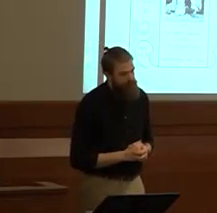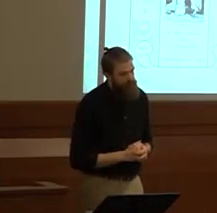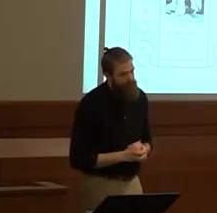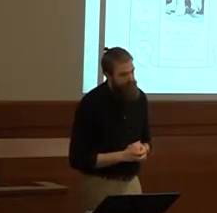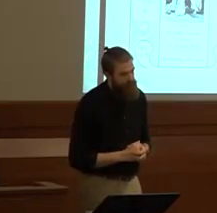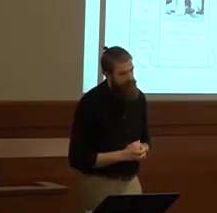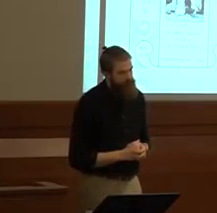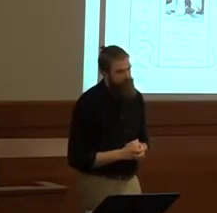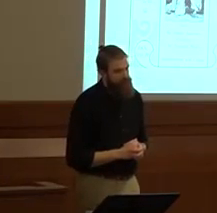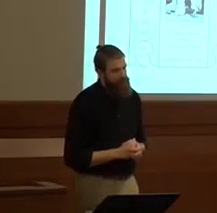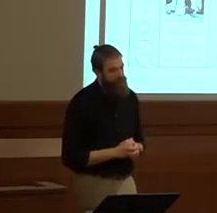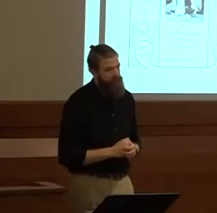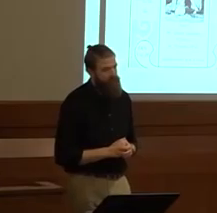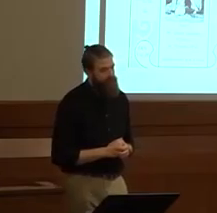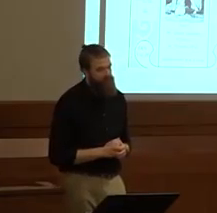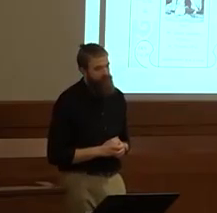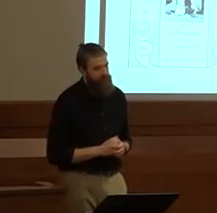Okay.